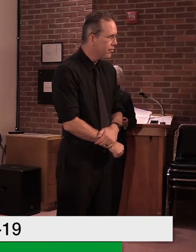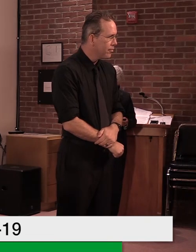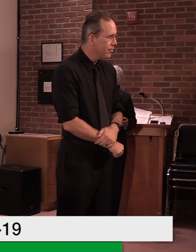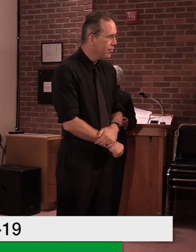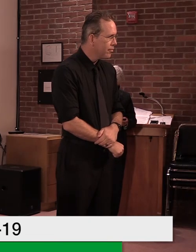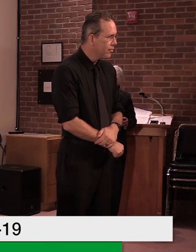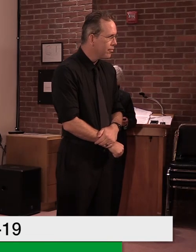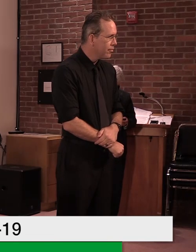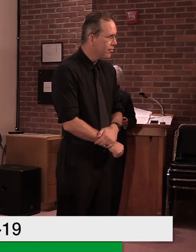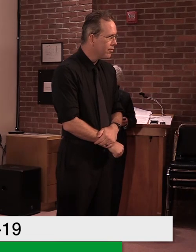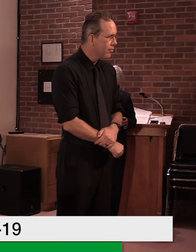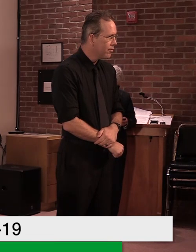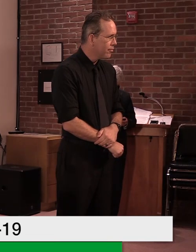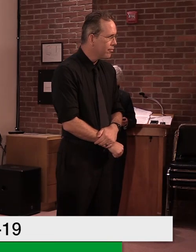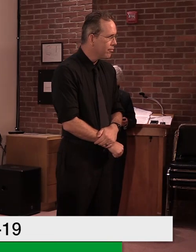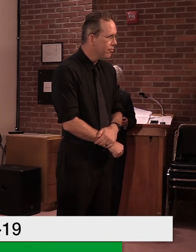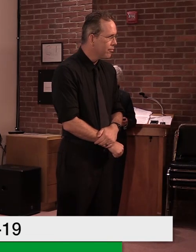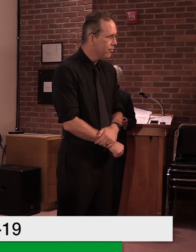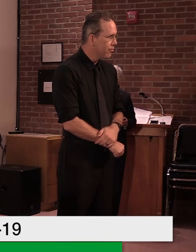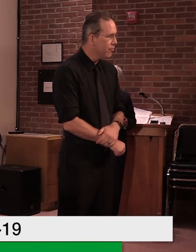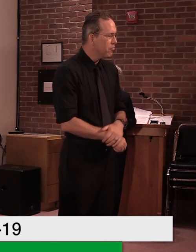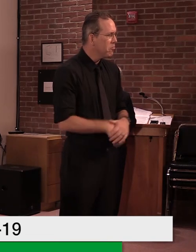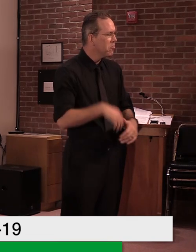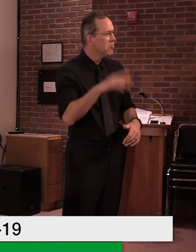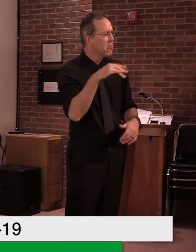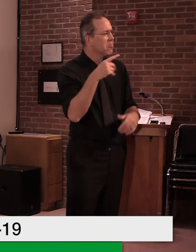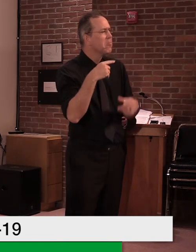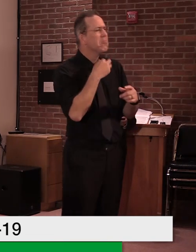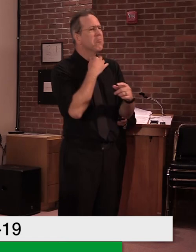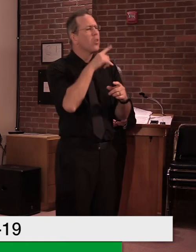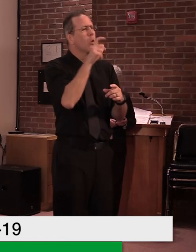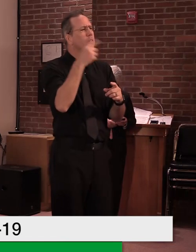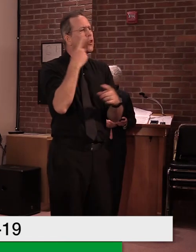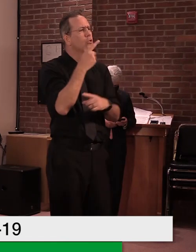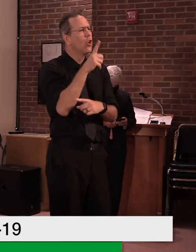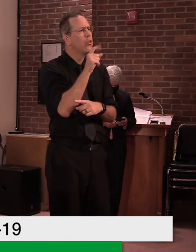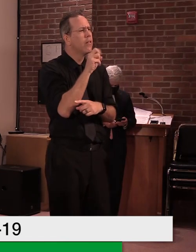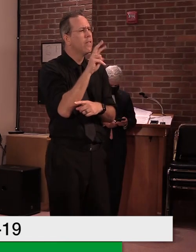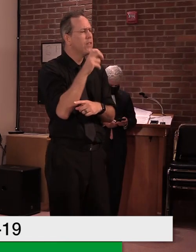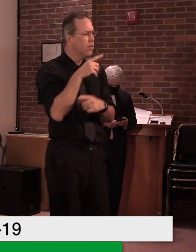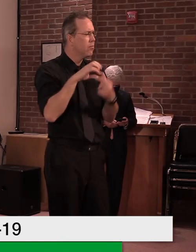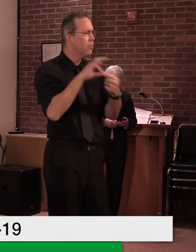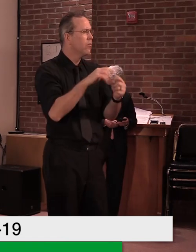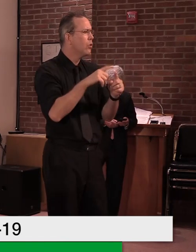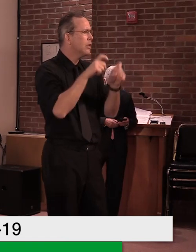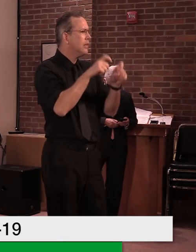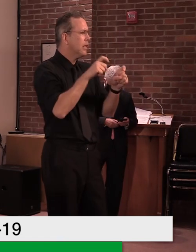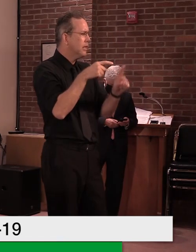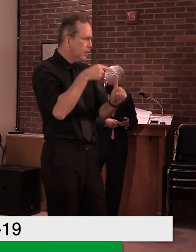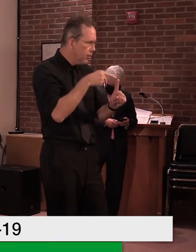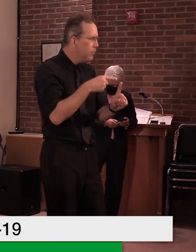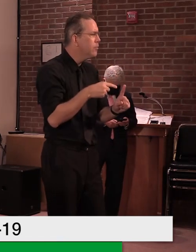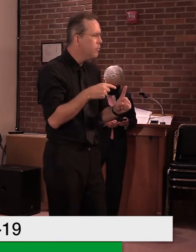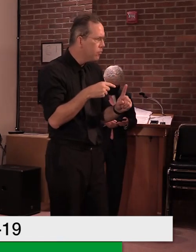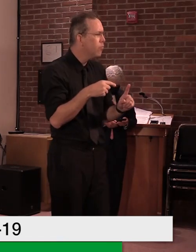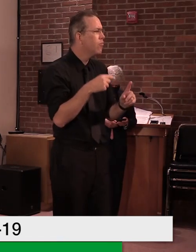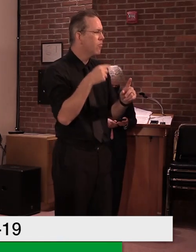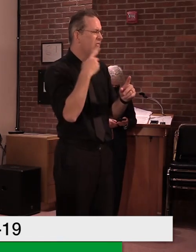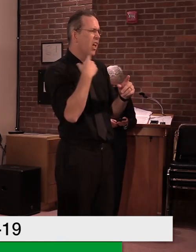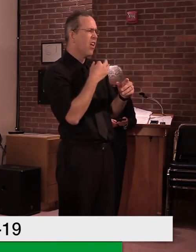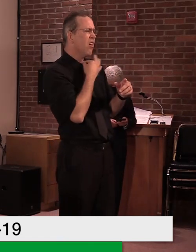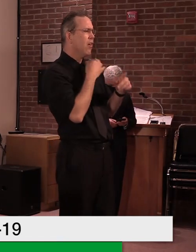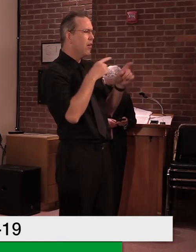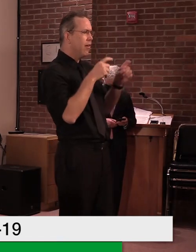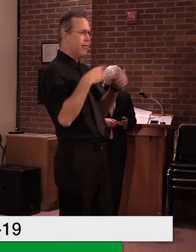pie, so to speak, and as you've stated, the particular test they're using is not